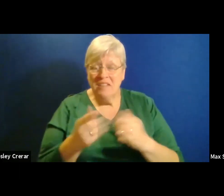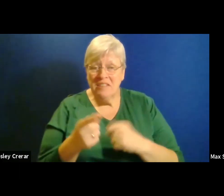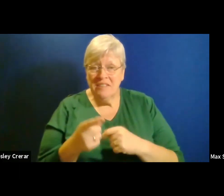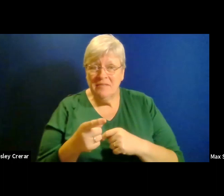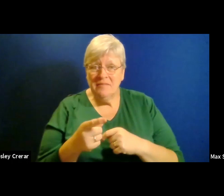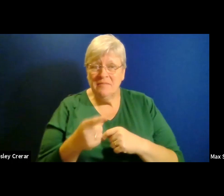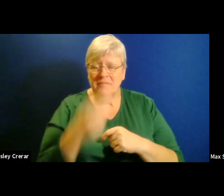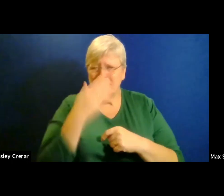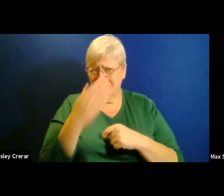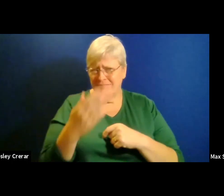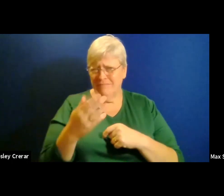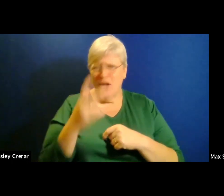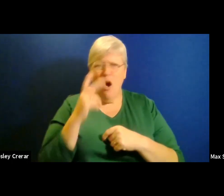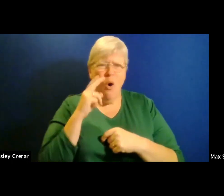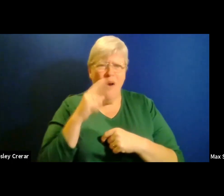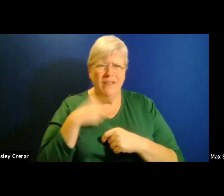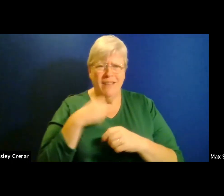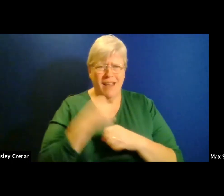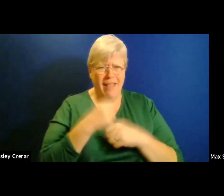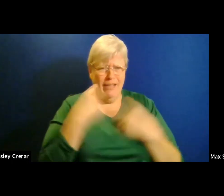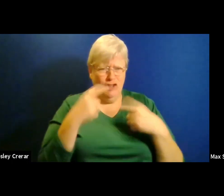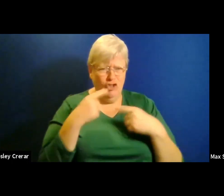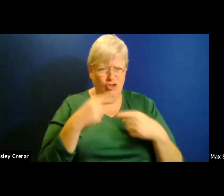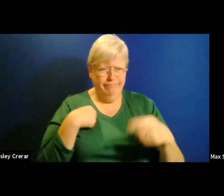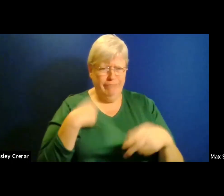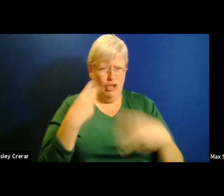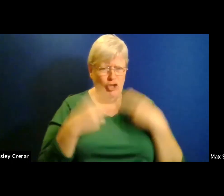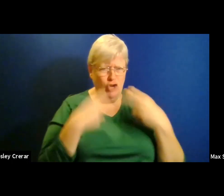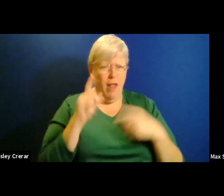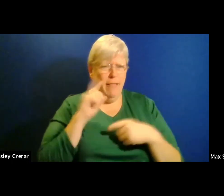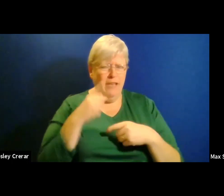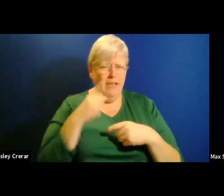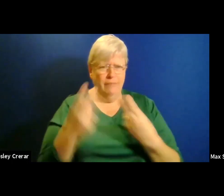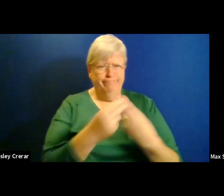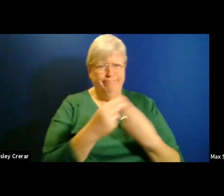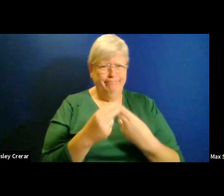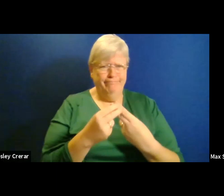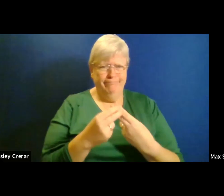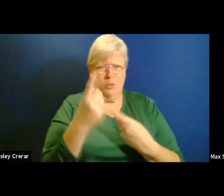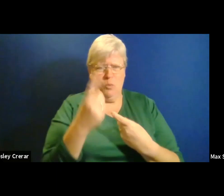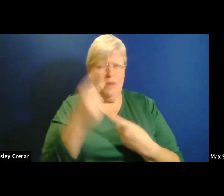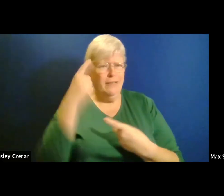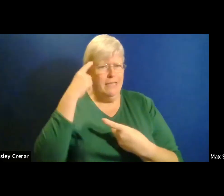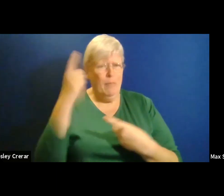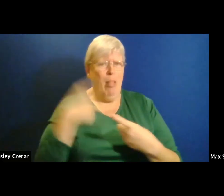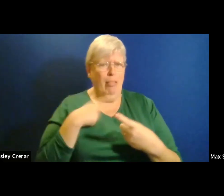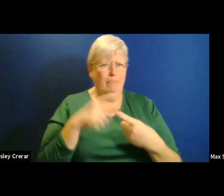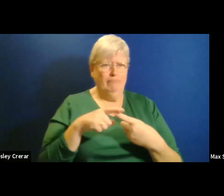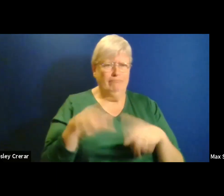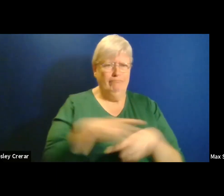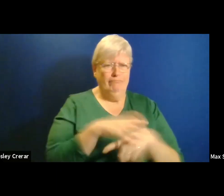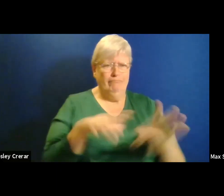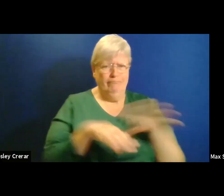odd pair, the Gaelic teacher and the dinner lady, one in her sensible tweeds and brogues, the